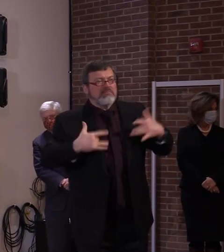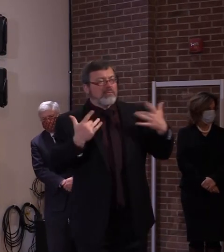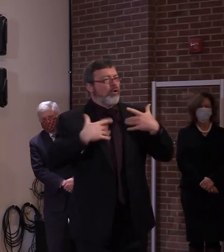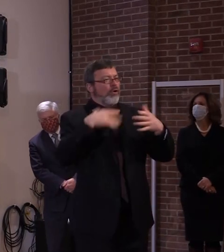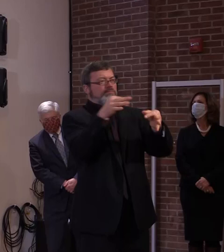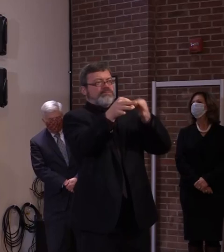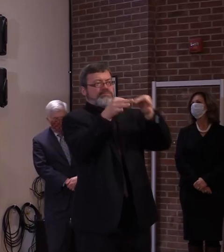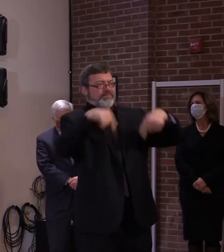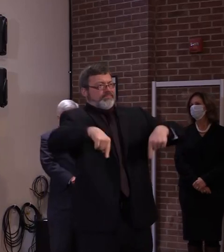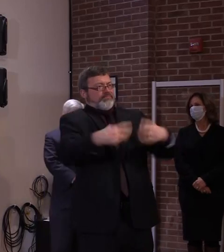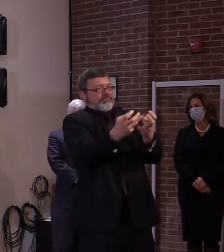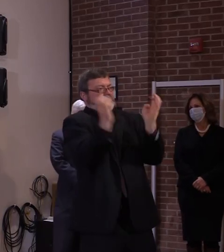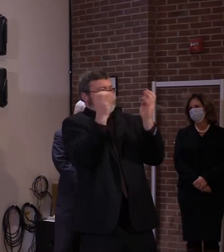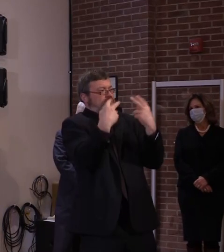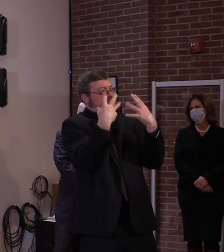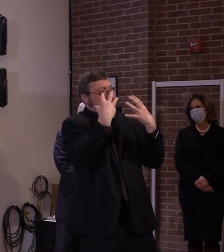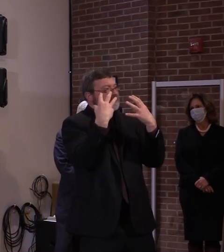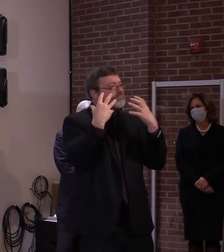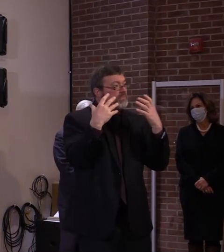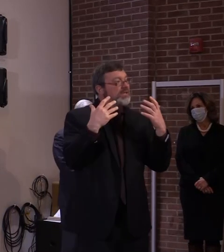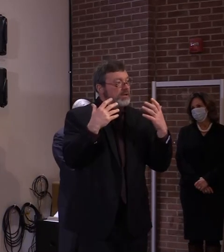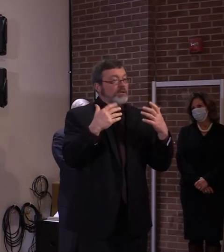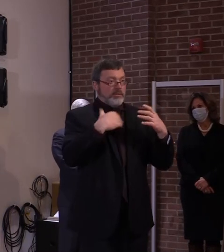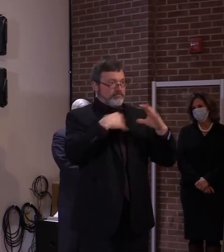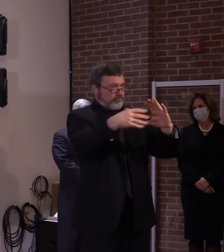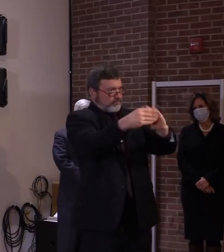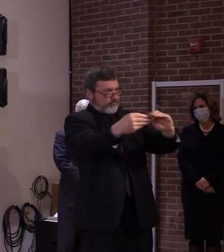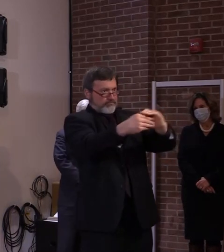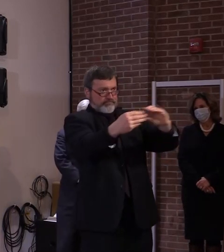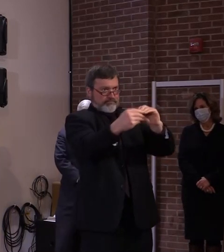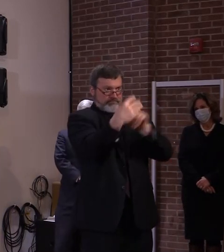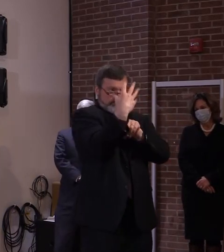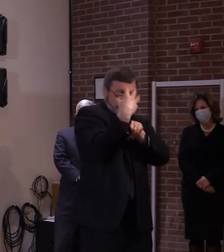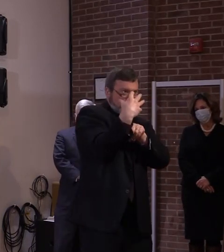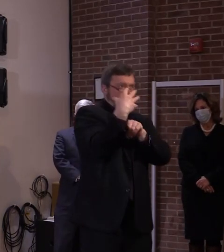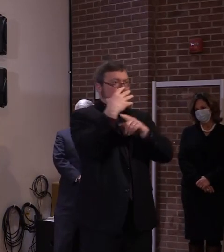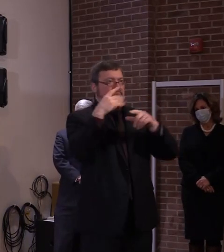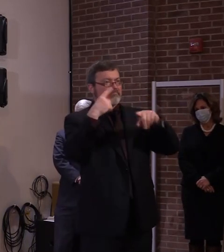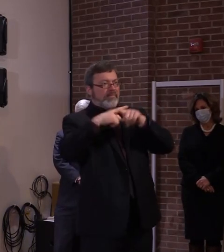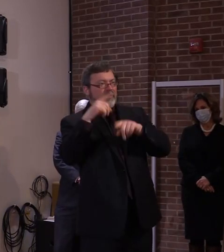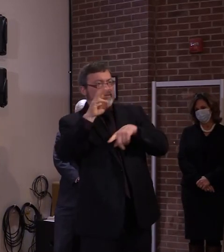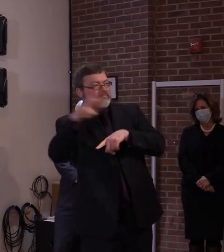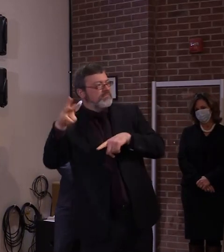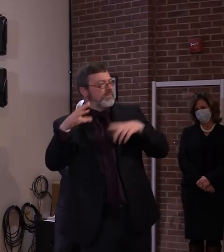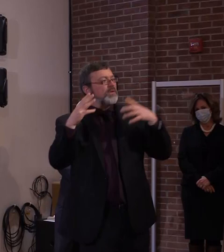be able to communicate that for us. So we thank you as well.